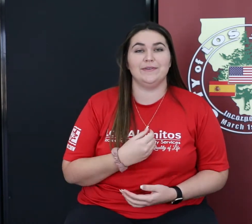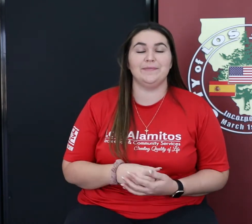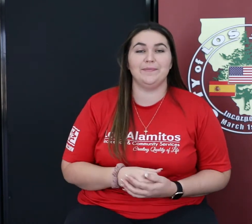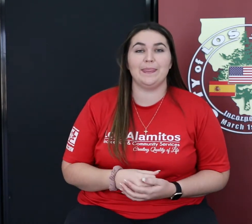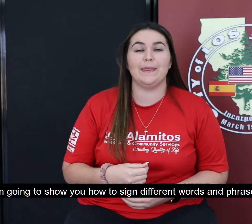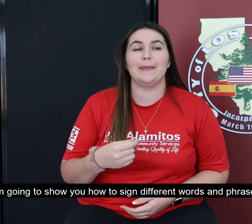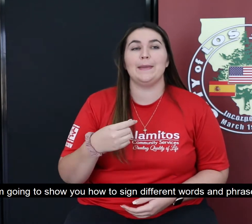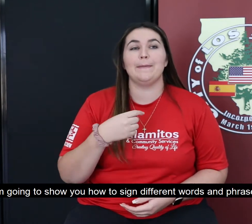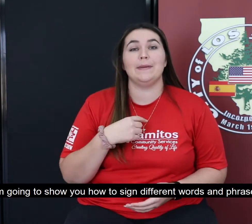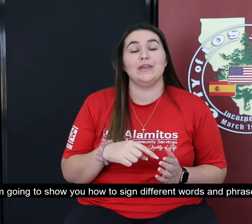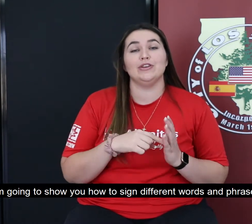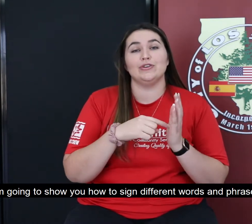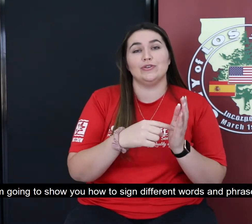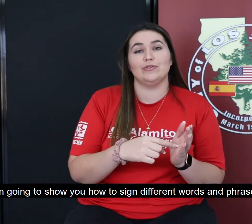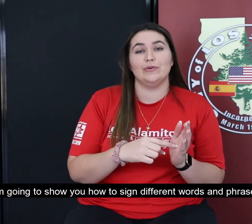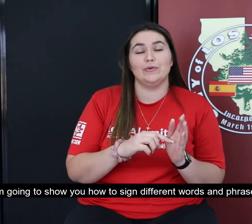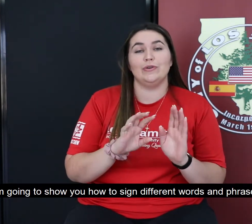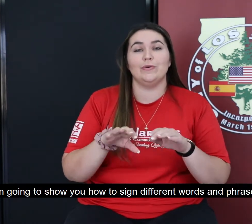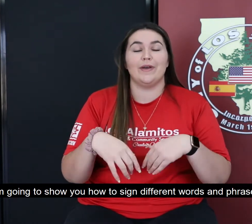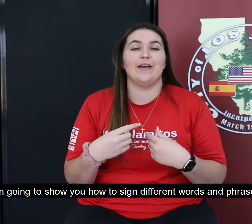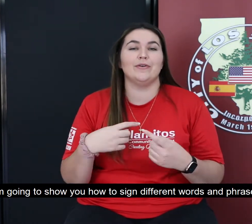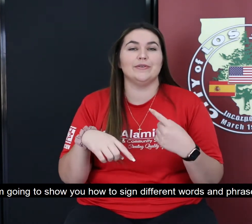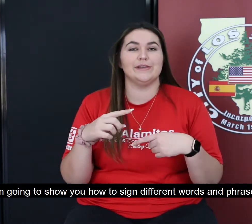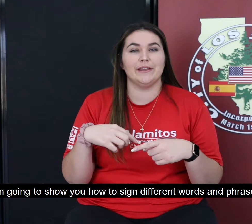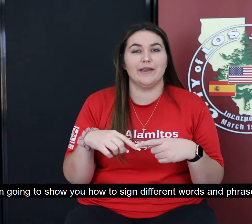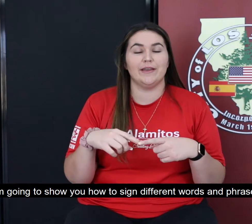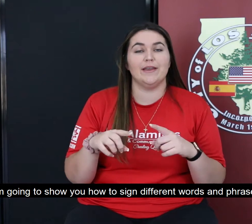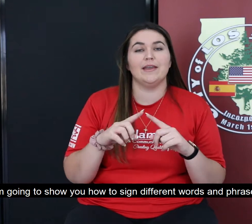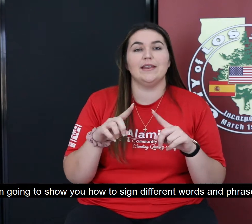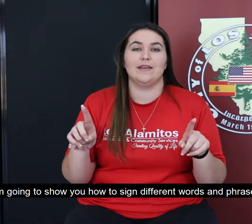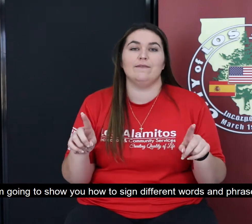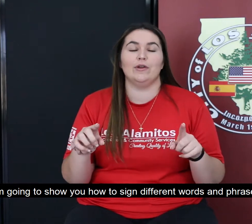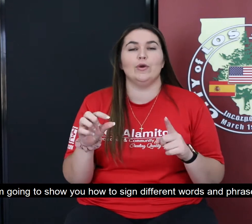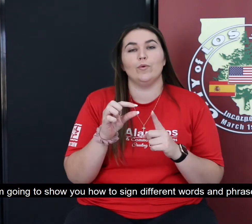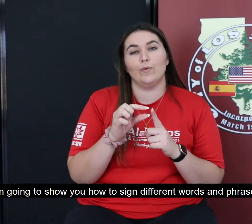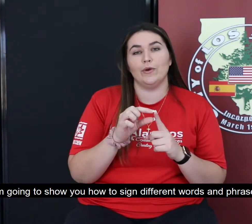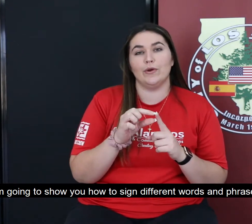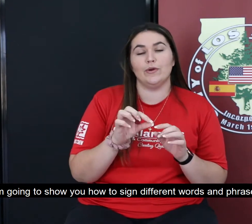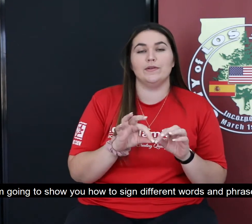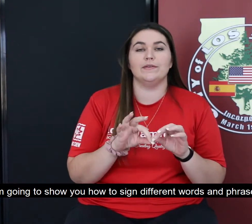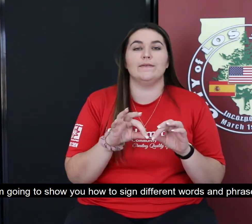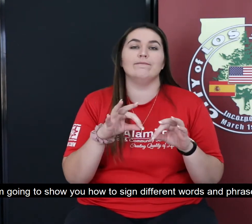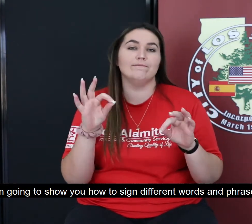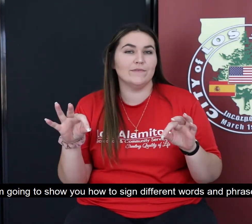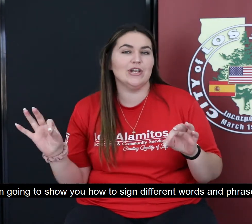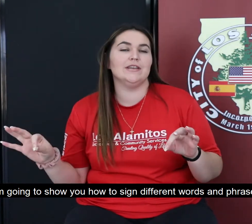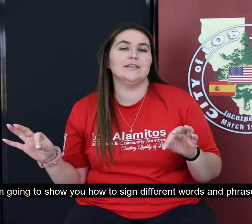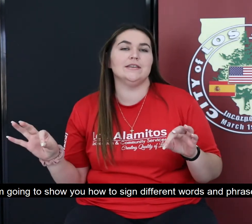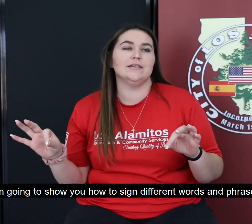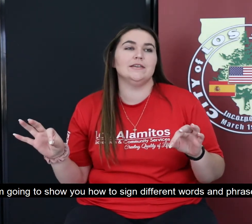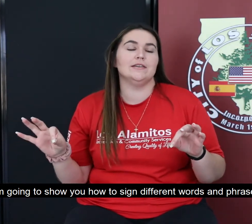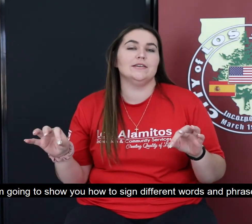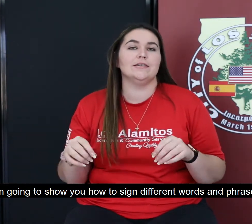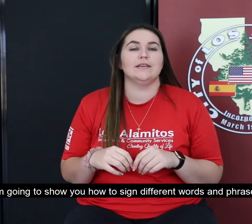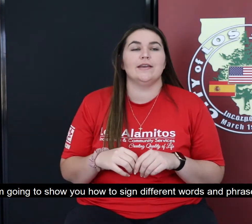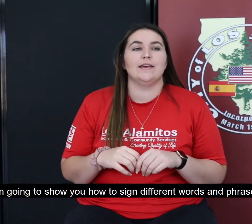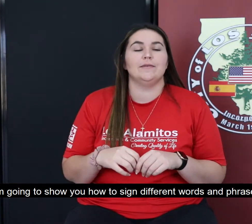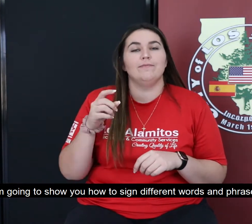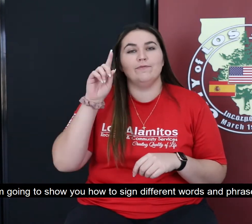So I'm going to show you how to sign different words and phrases for greetings.